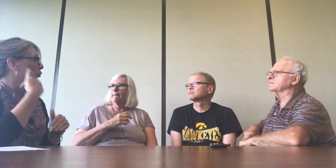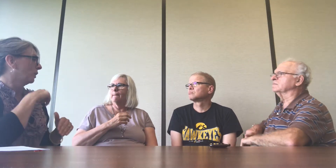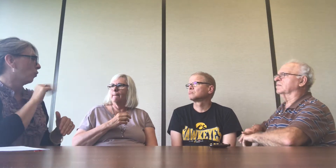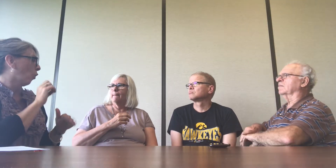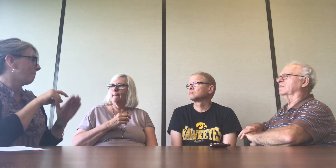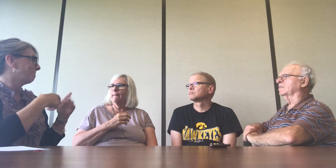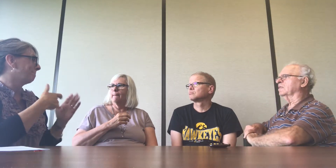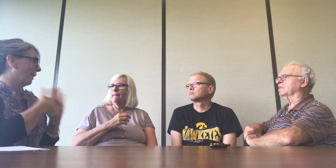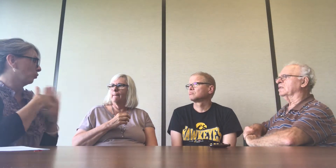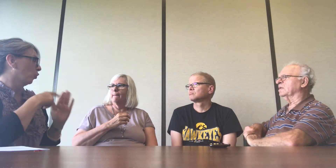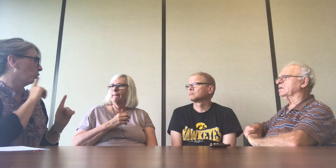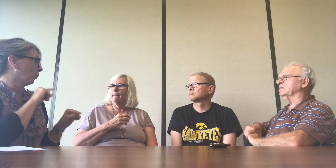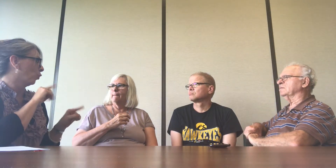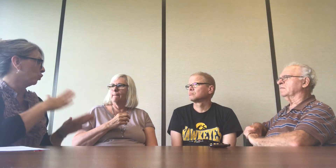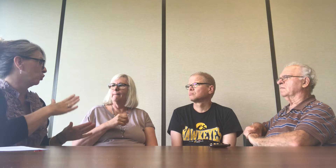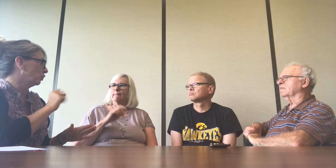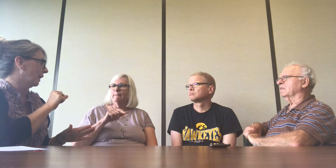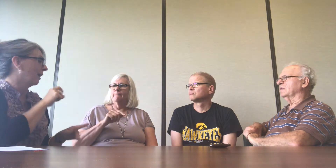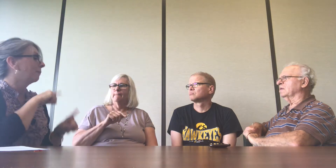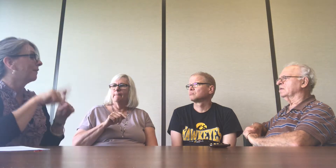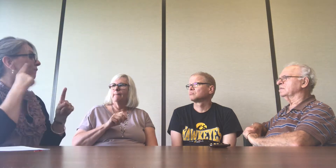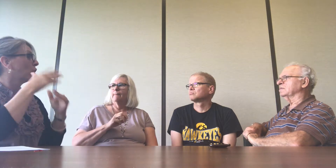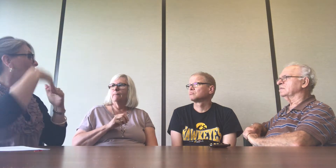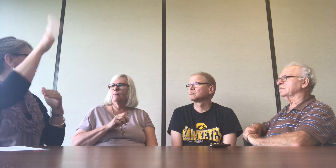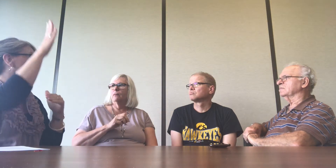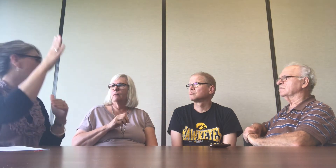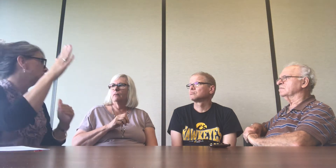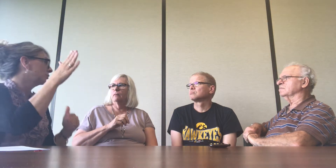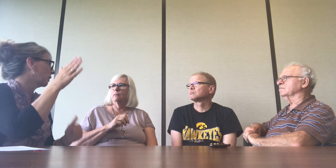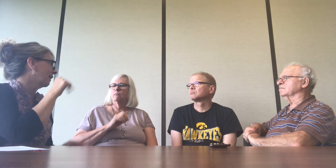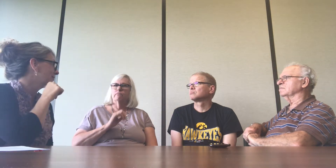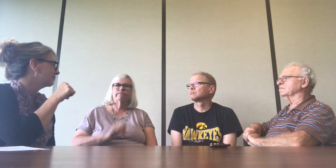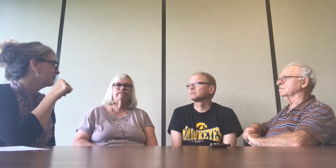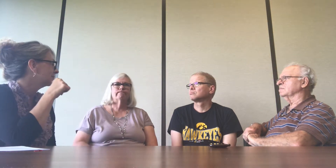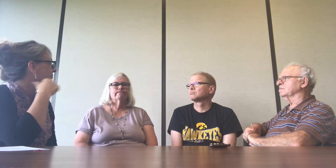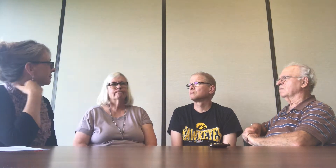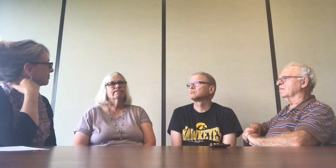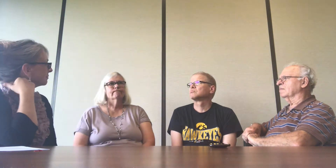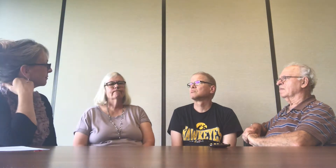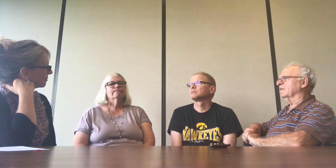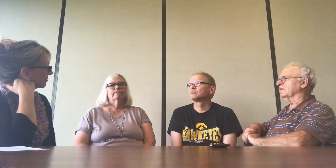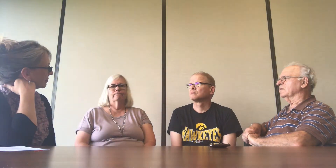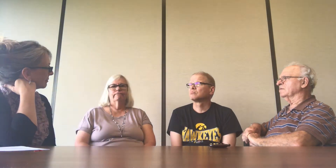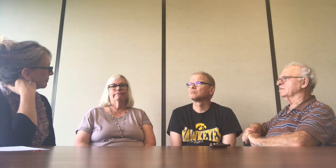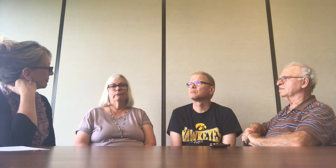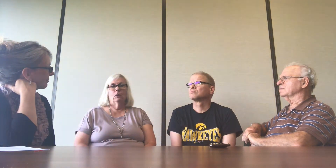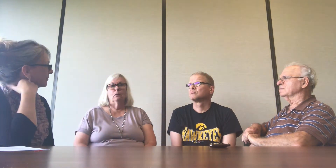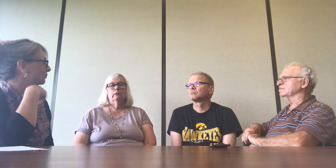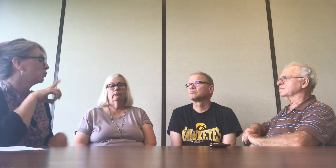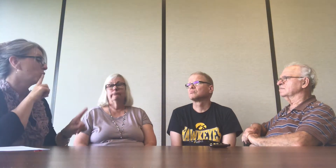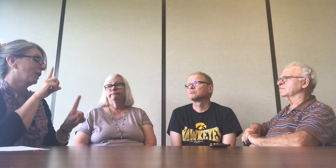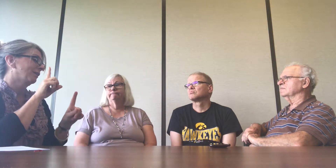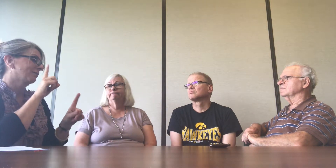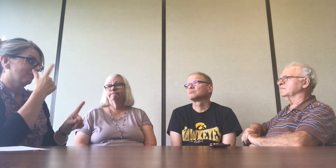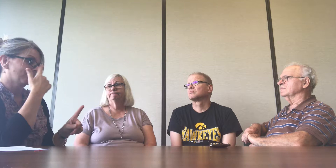Jennifer, we are mandatory reporters for children, yes, but not for anyone over